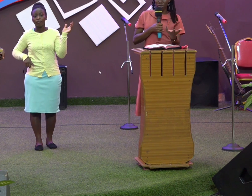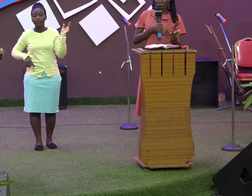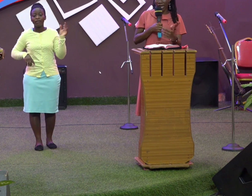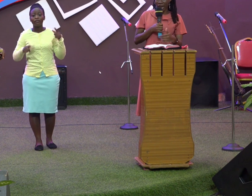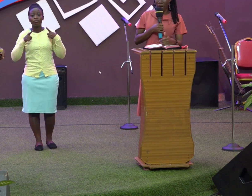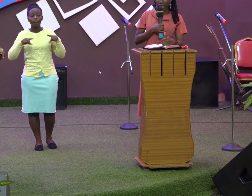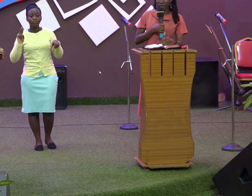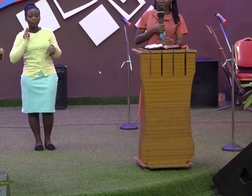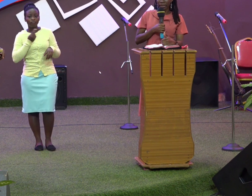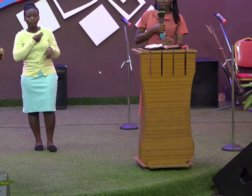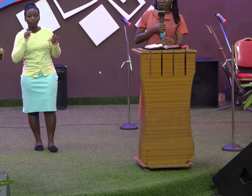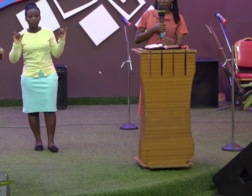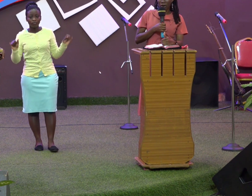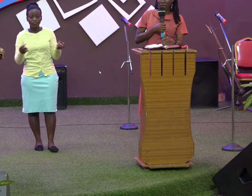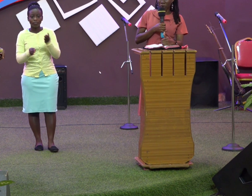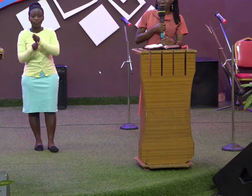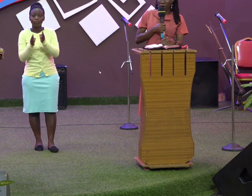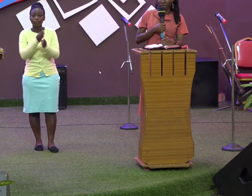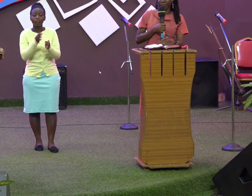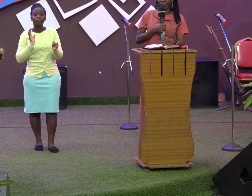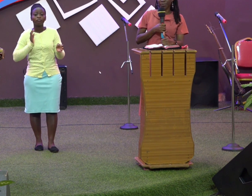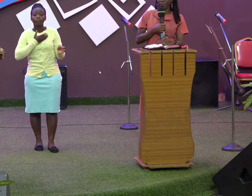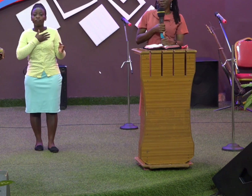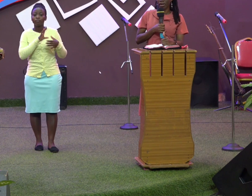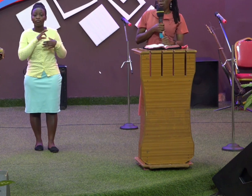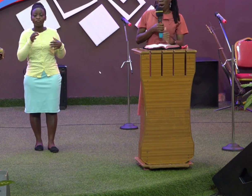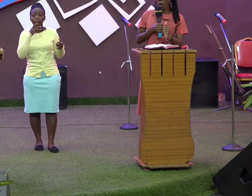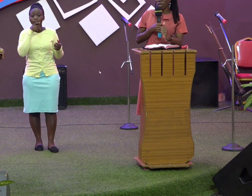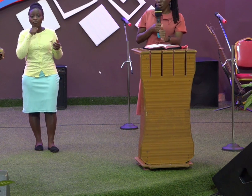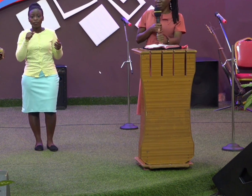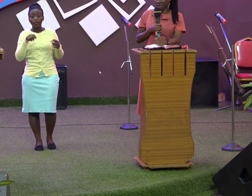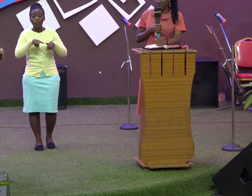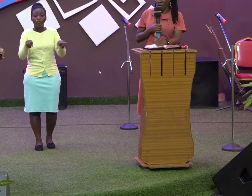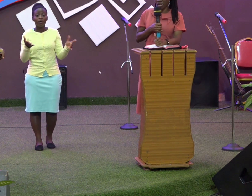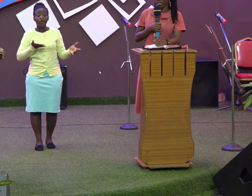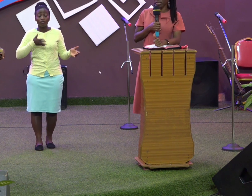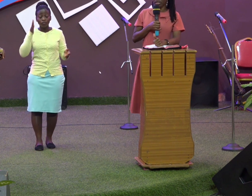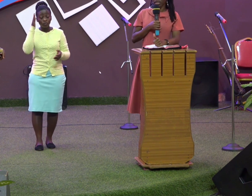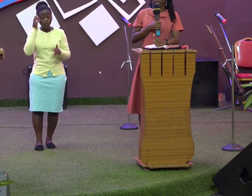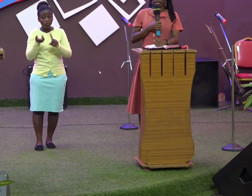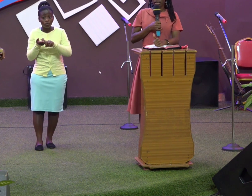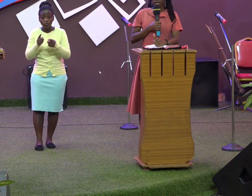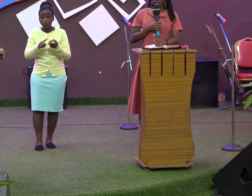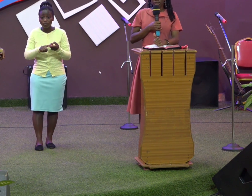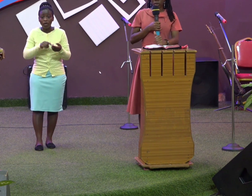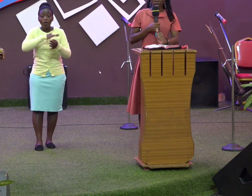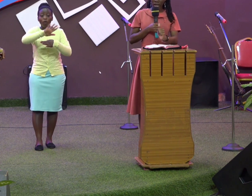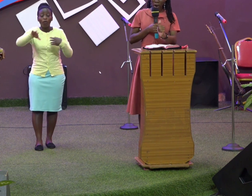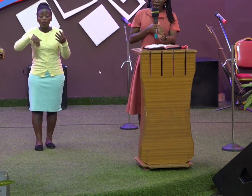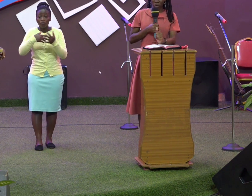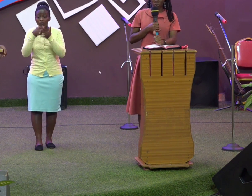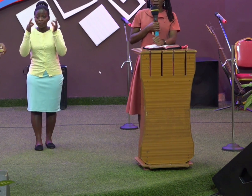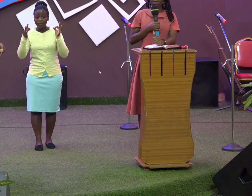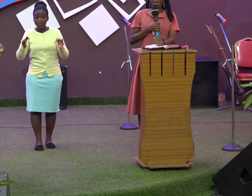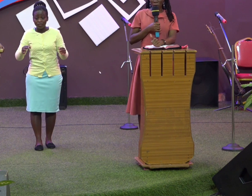so much to build our inner man. Glory to God. We ought to know it, brethren, that